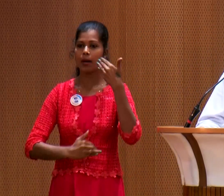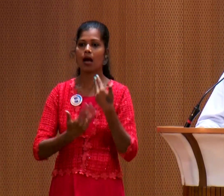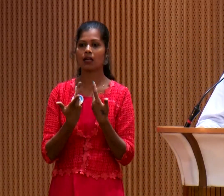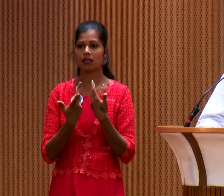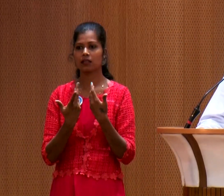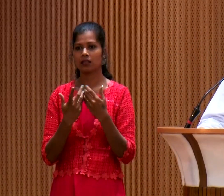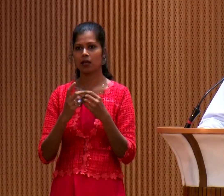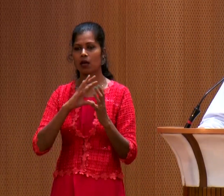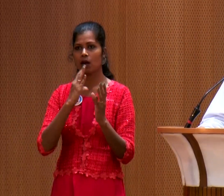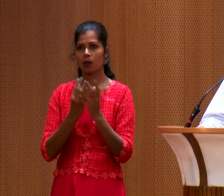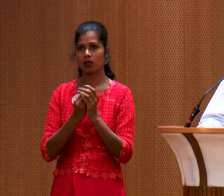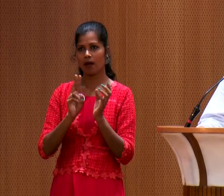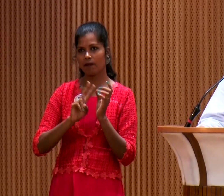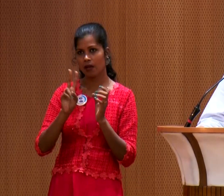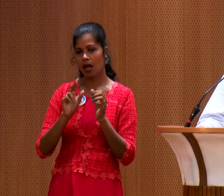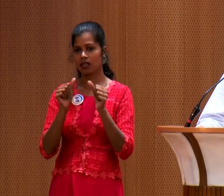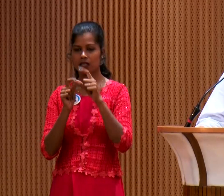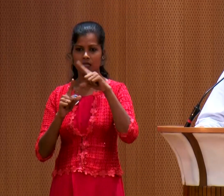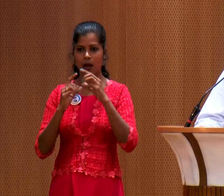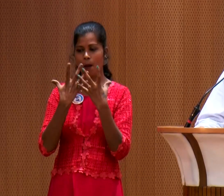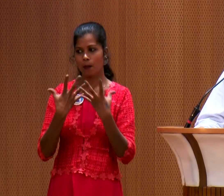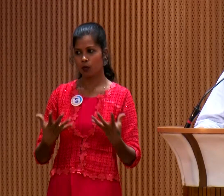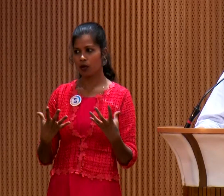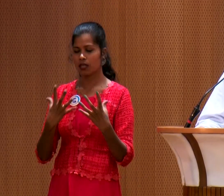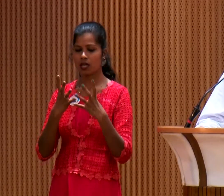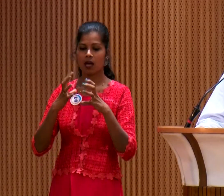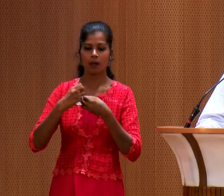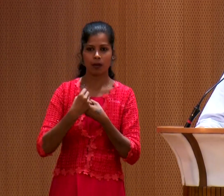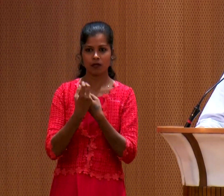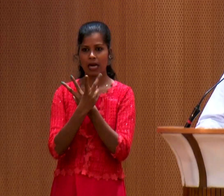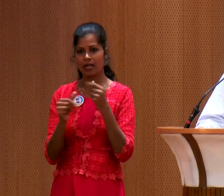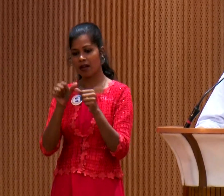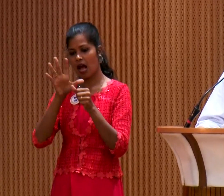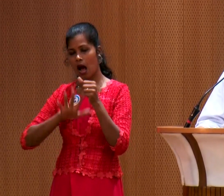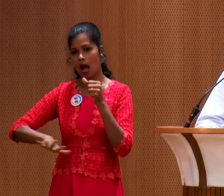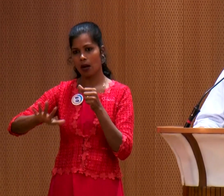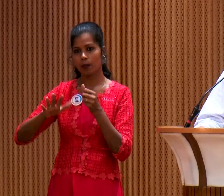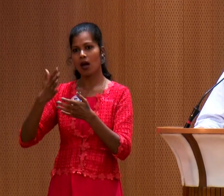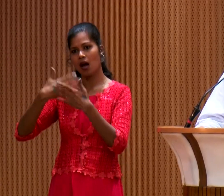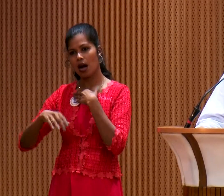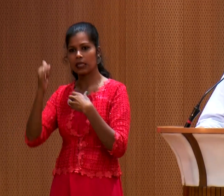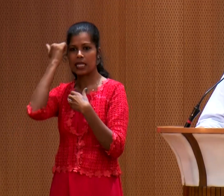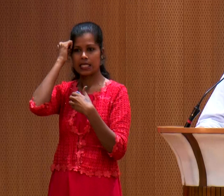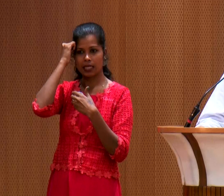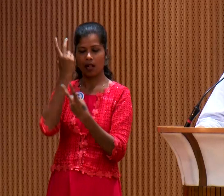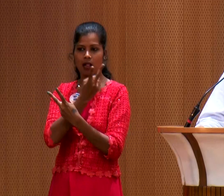is value-added products manufactured in and around Alleppey and Cherthala.